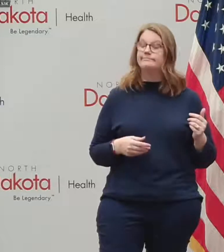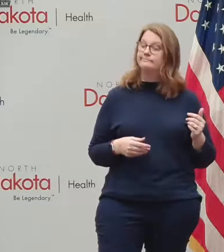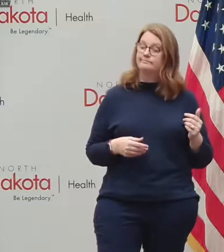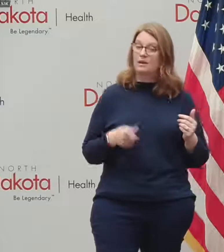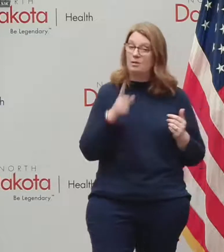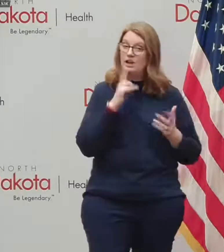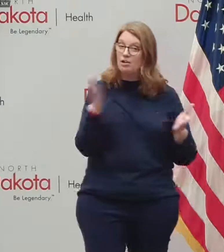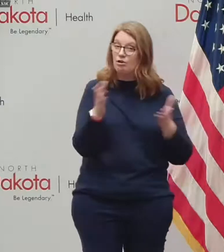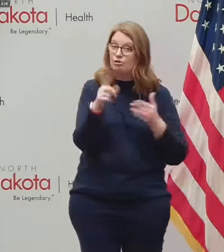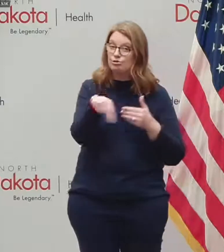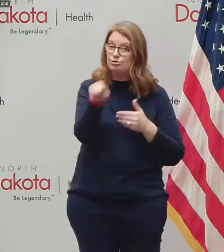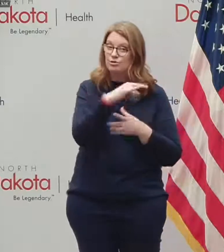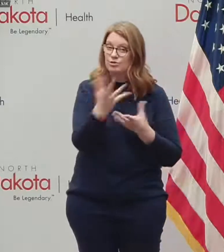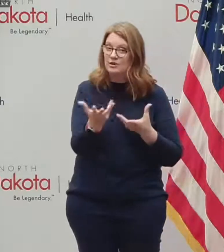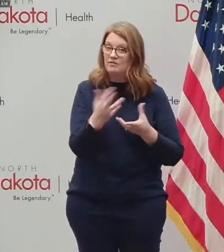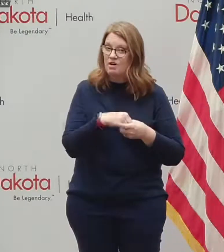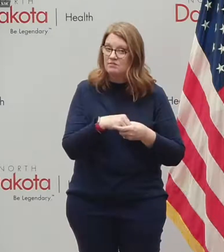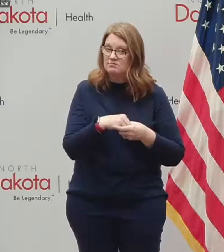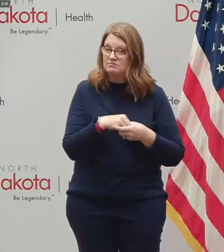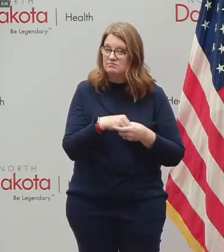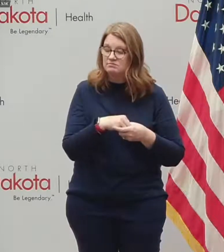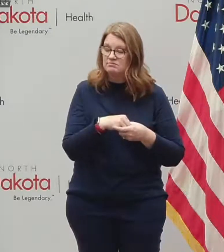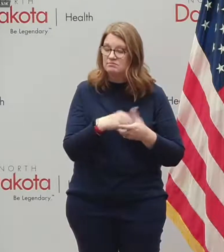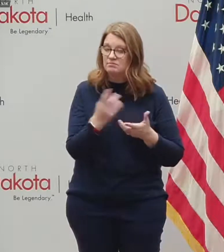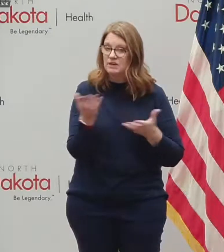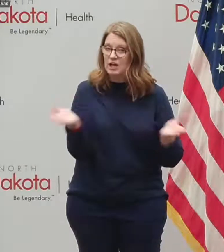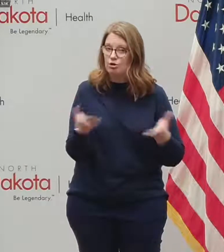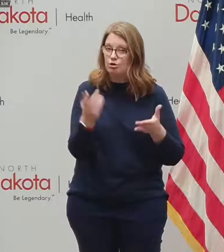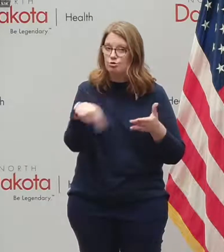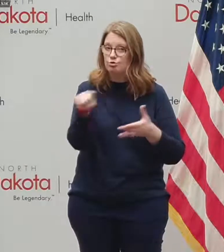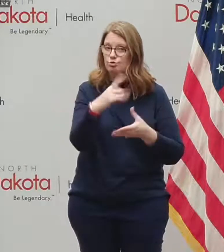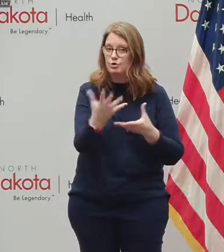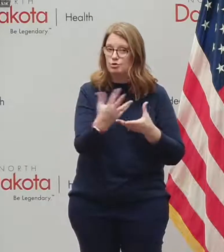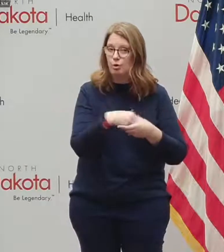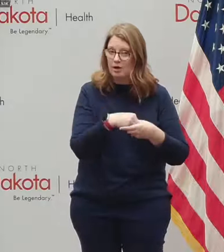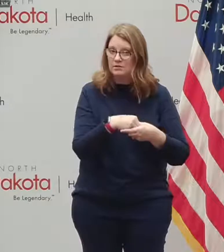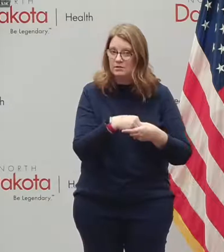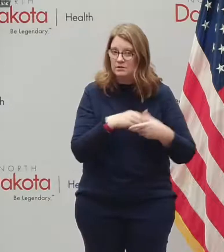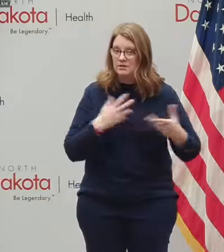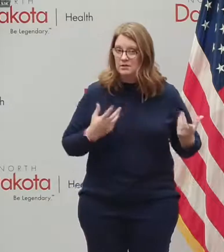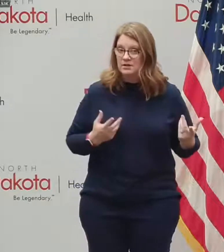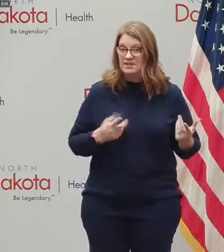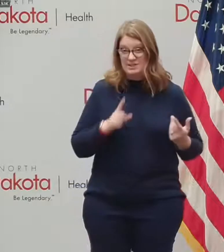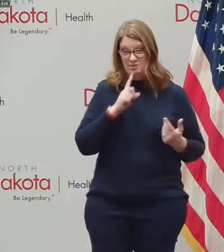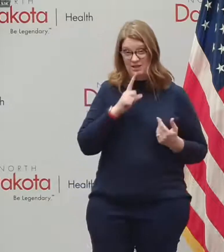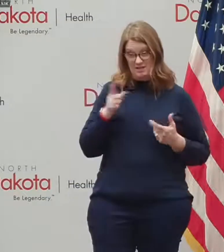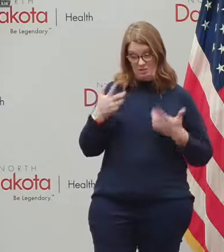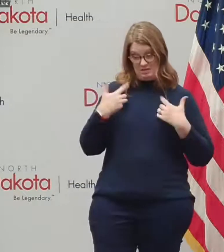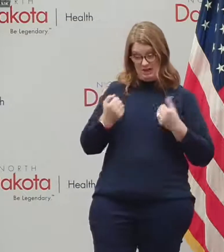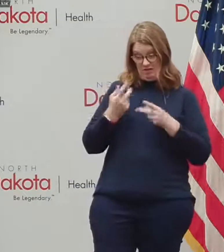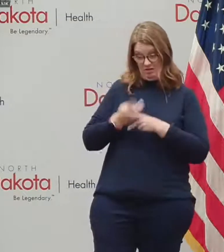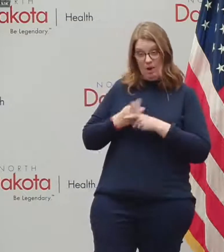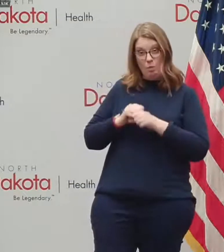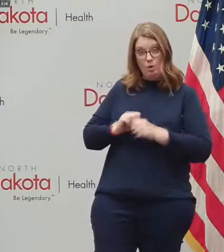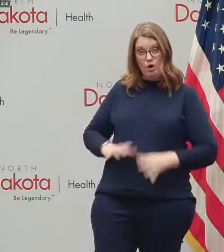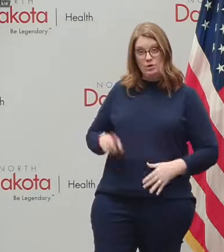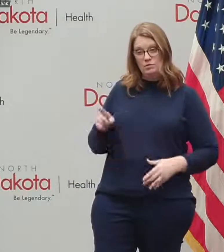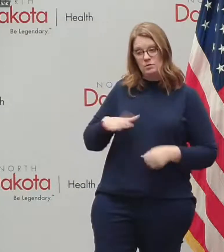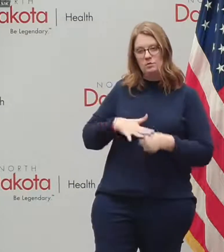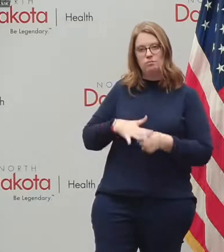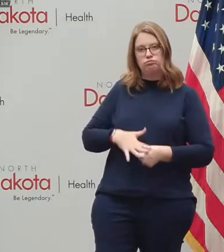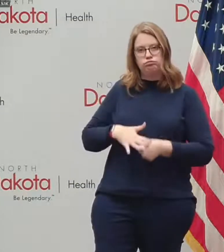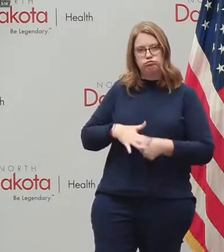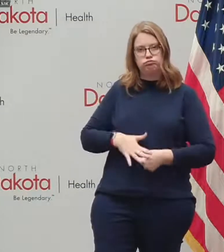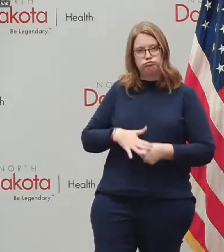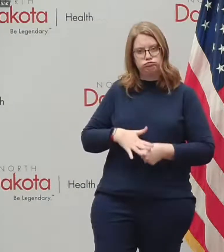that are, and we invite you to join in particularly because of those strained healthcare workers that are working to try to